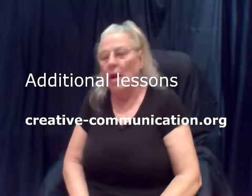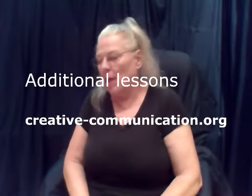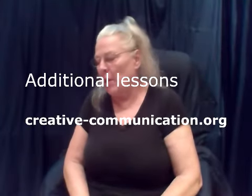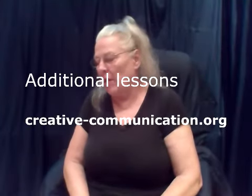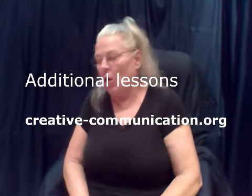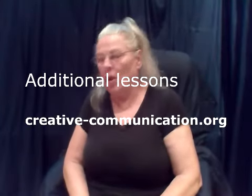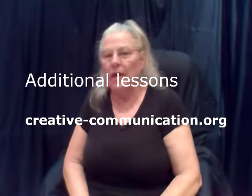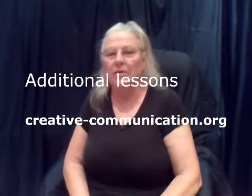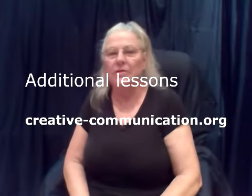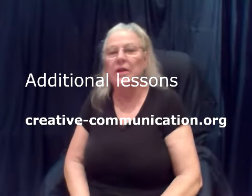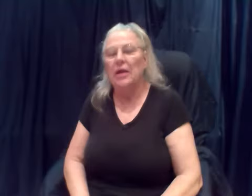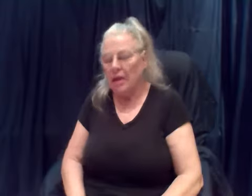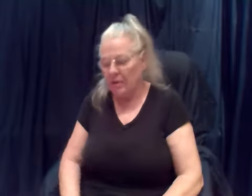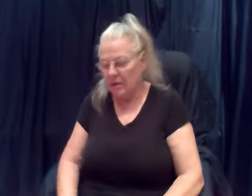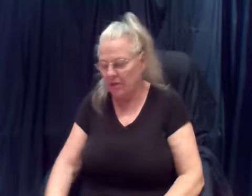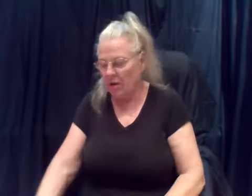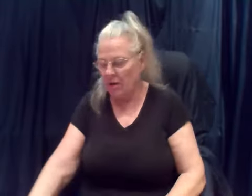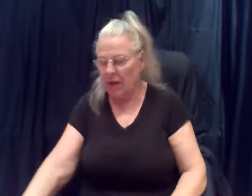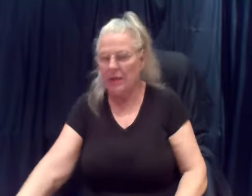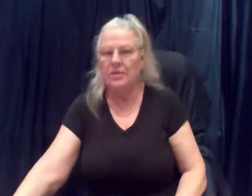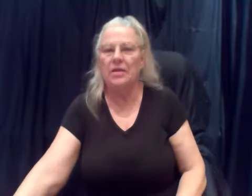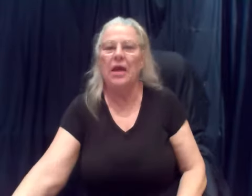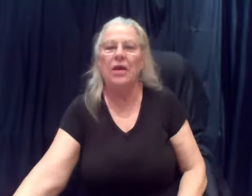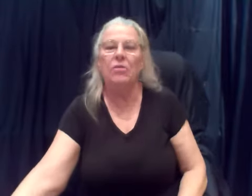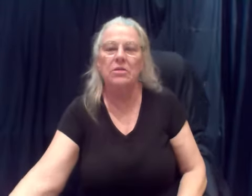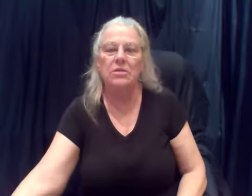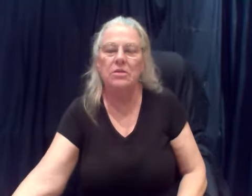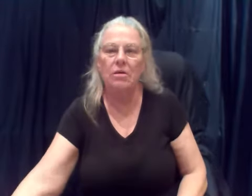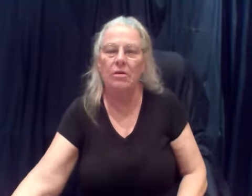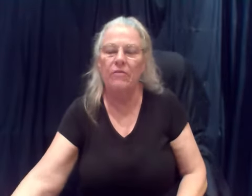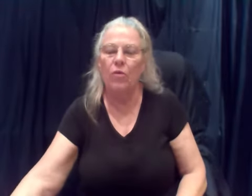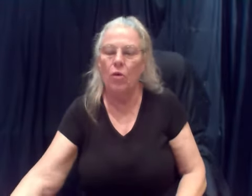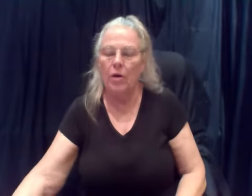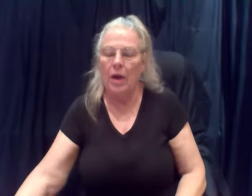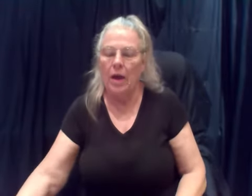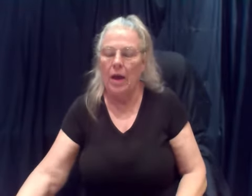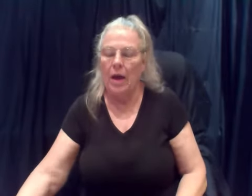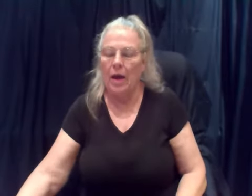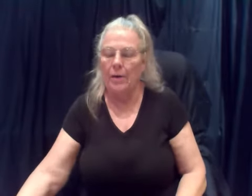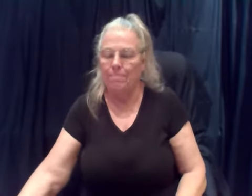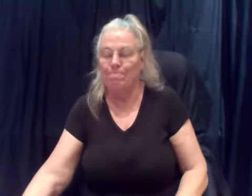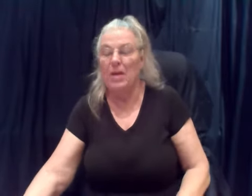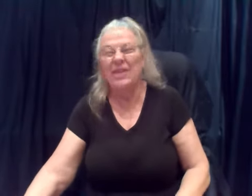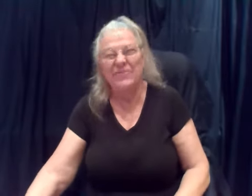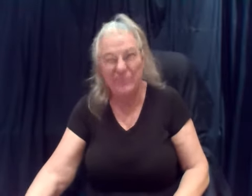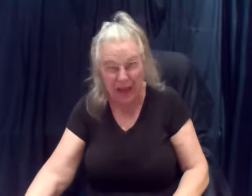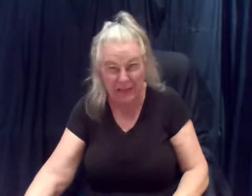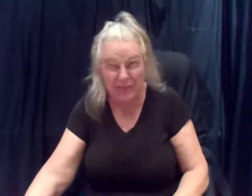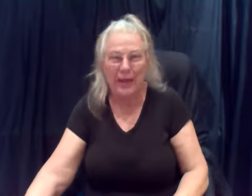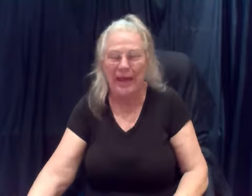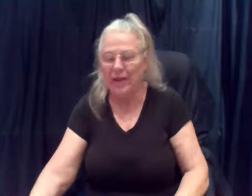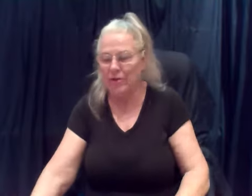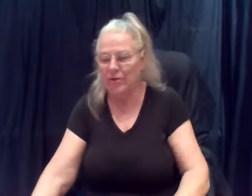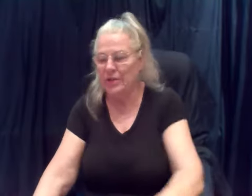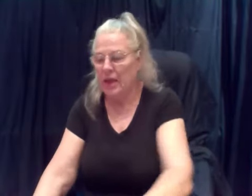Above all else. This song is a good song for um, advanced beginners.